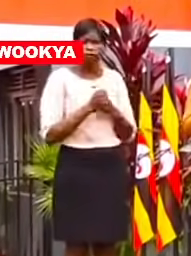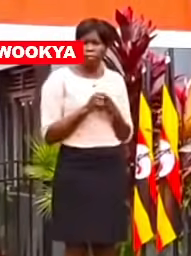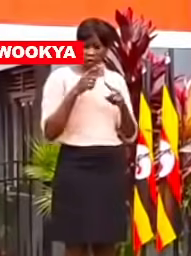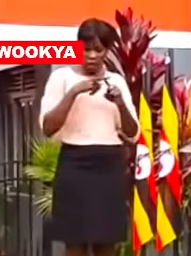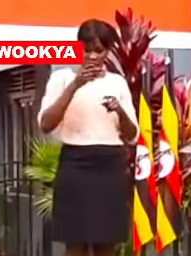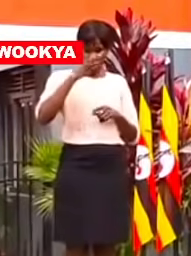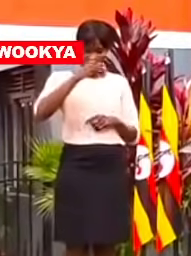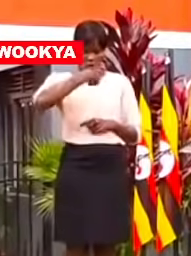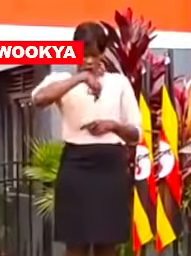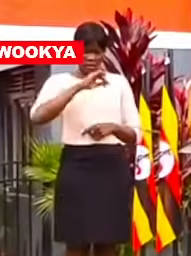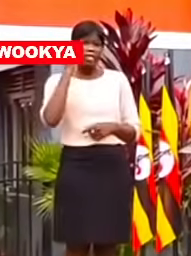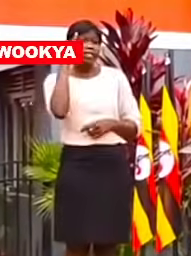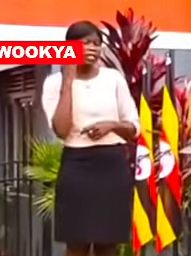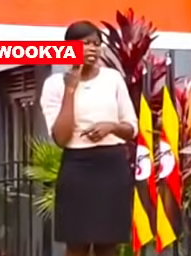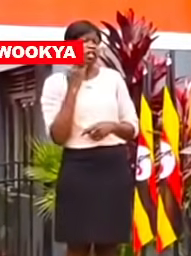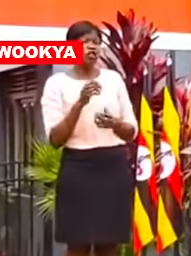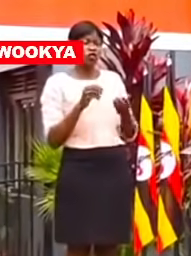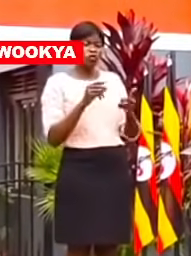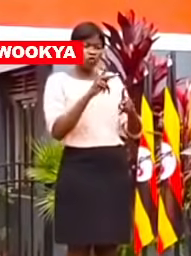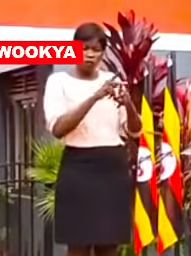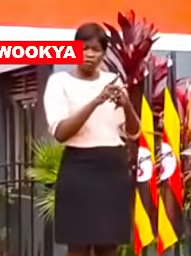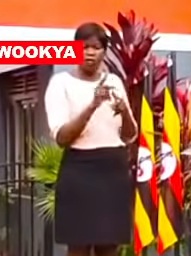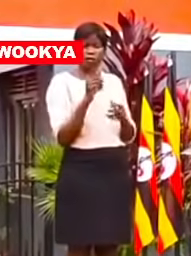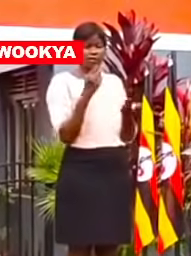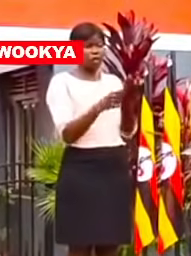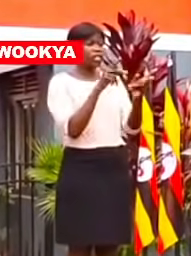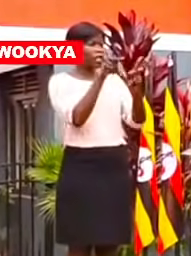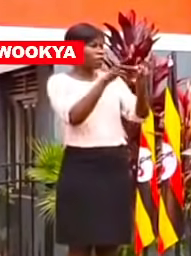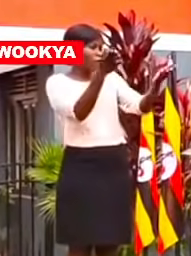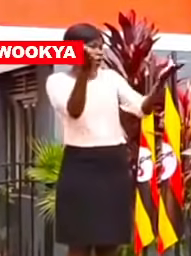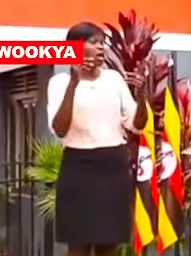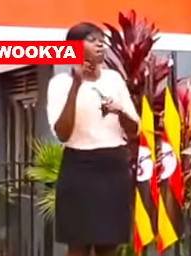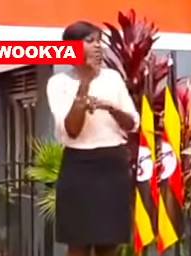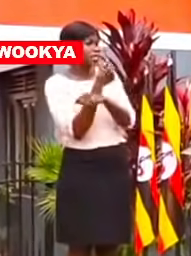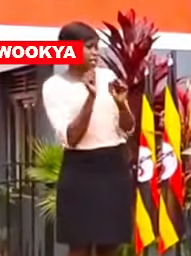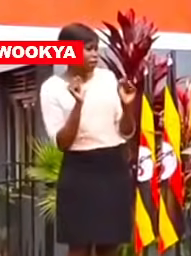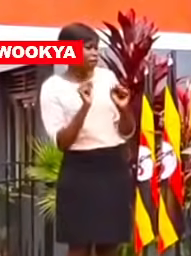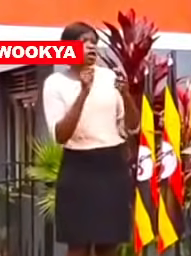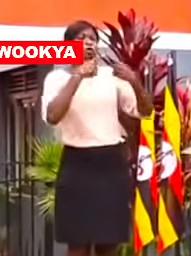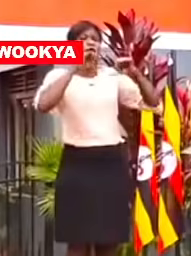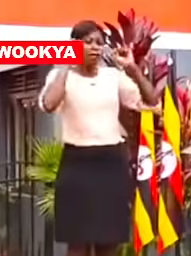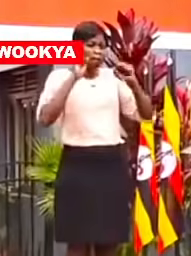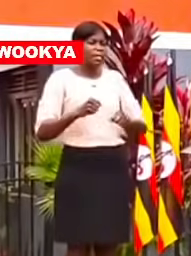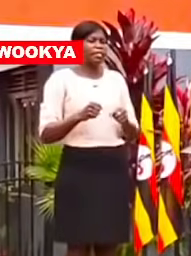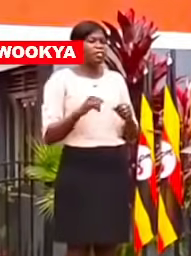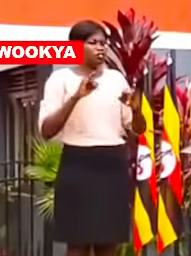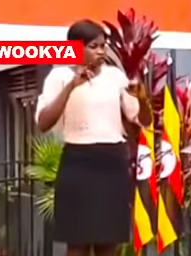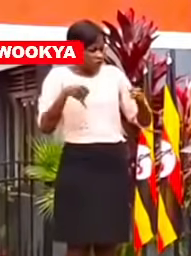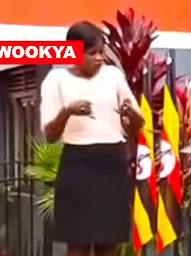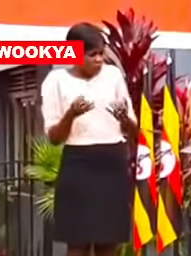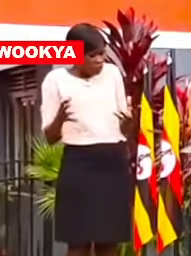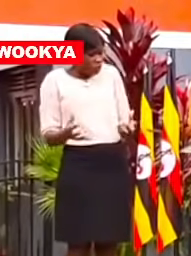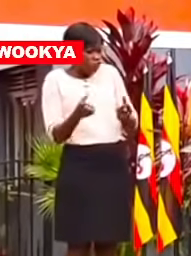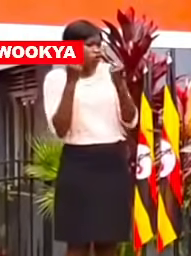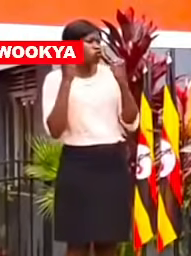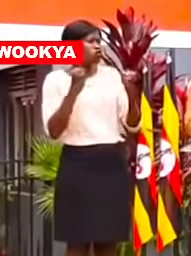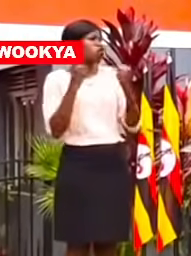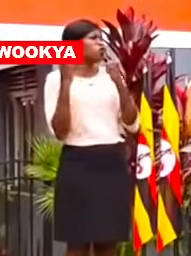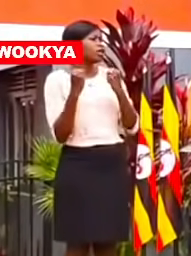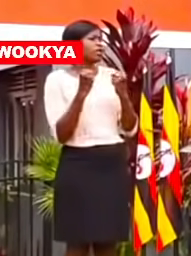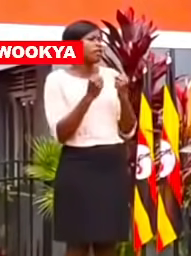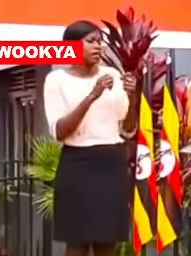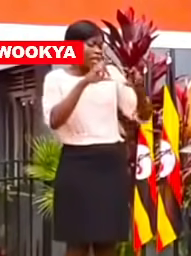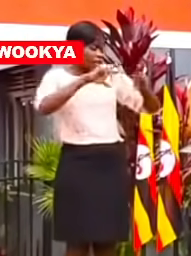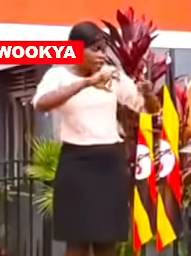serious about keeping Ugandans safe, let's strengthen the arm of investigations. That's very important. You remember